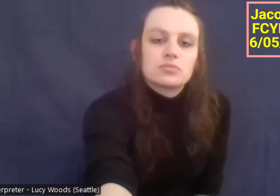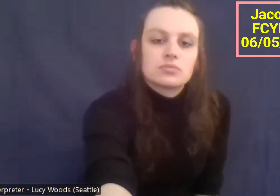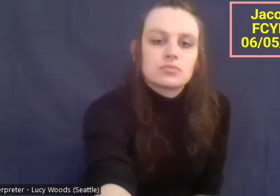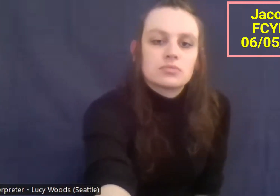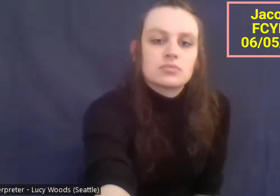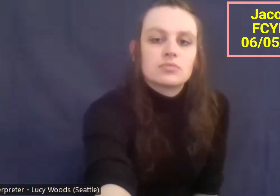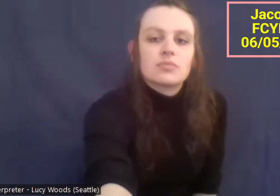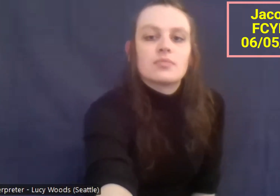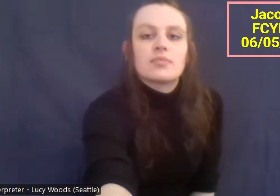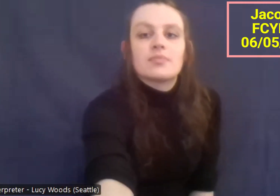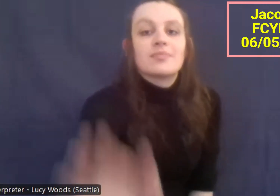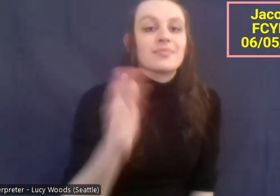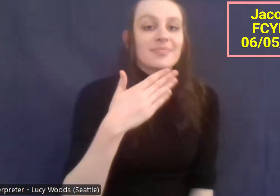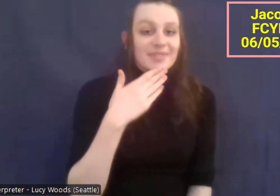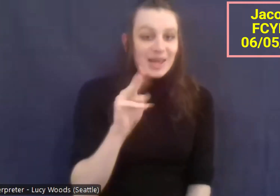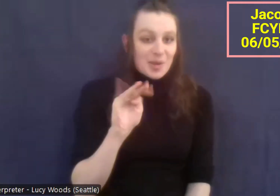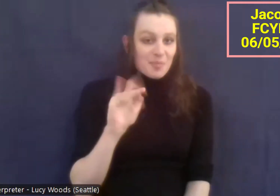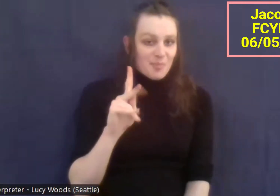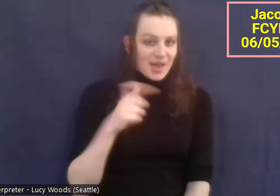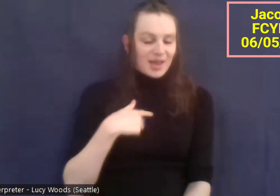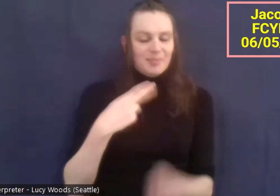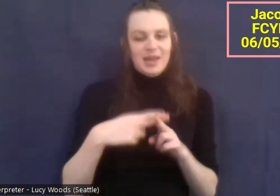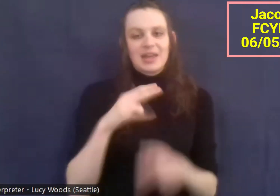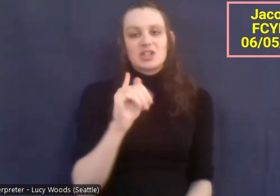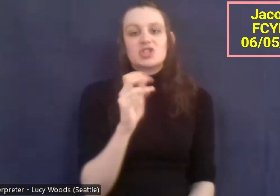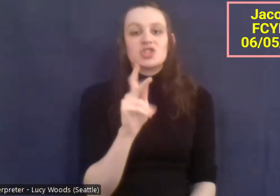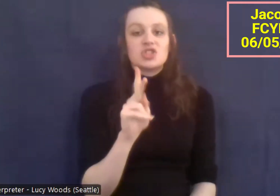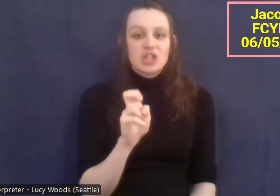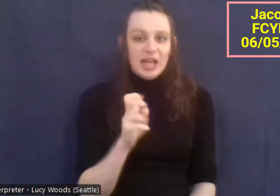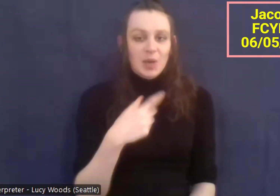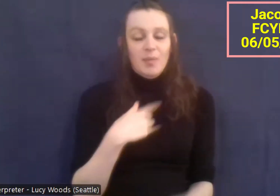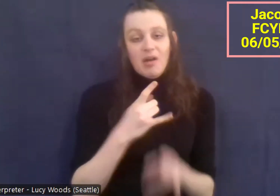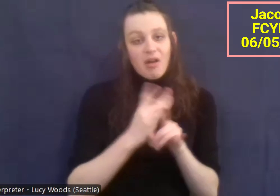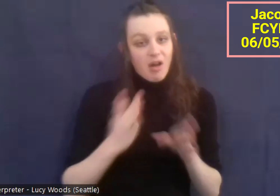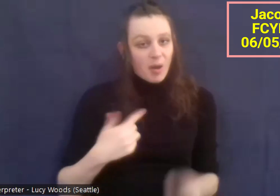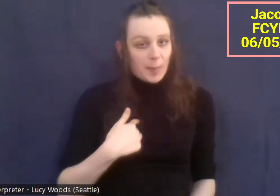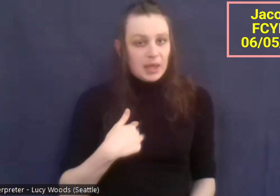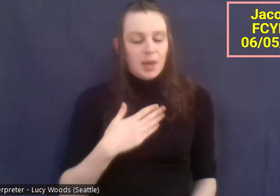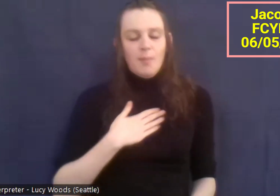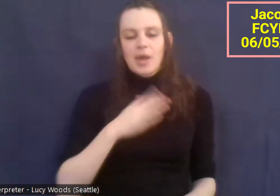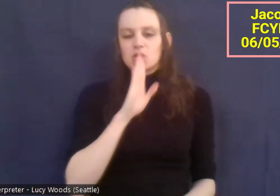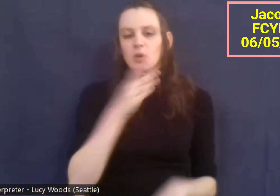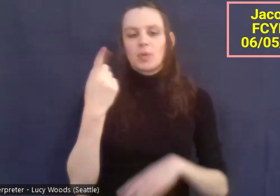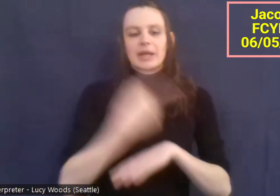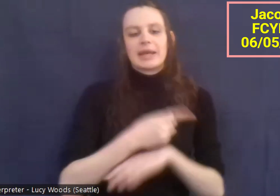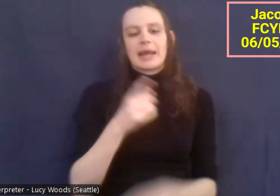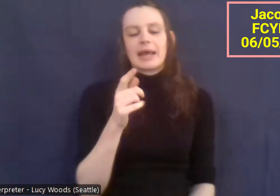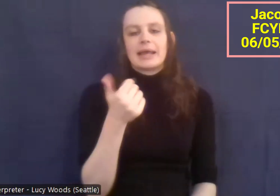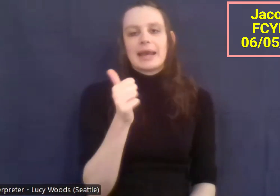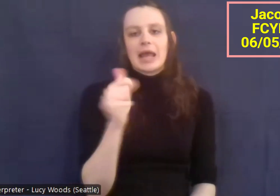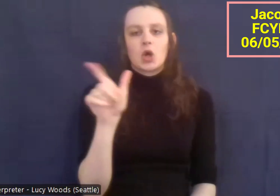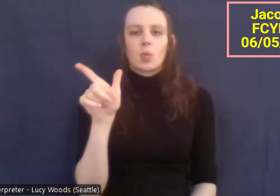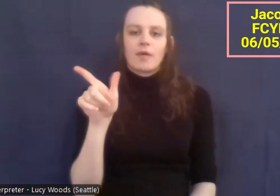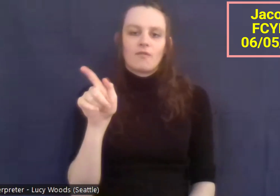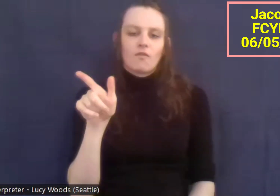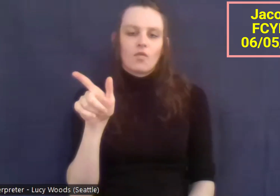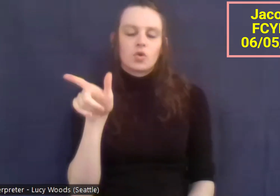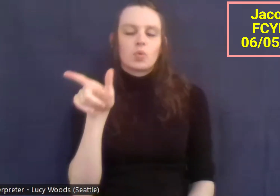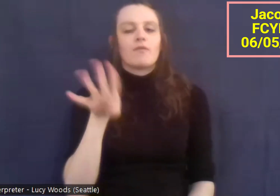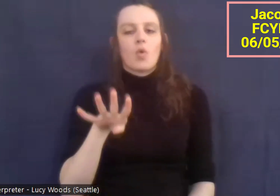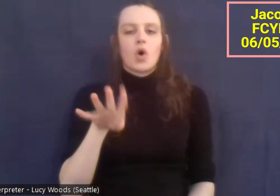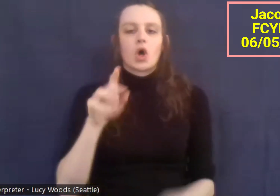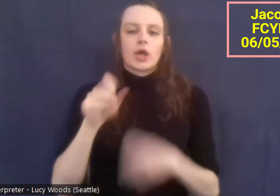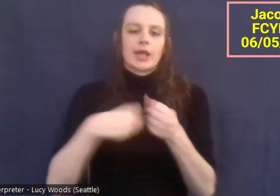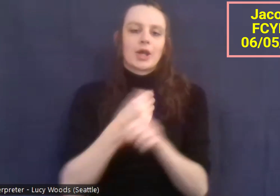Thanks, Mike. I'm Jacob. I'm an alcoholic. My sobriety date is September 24th, 2021. I